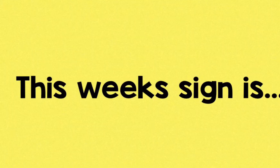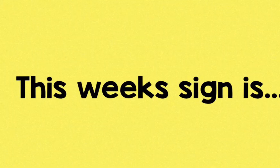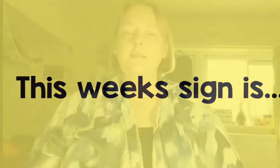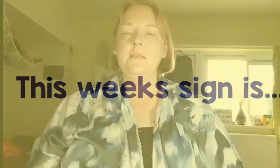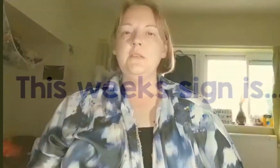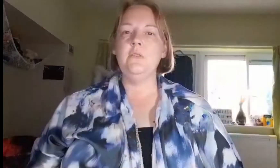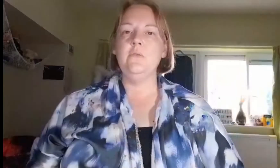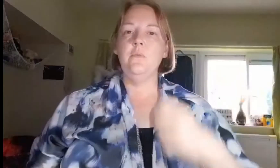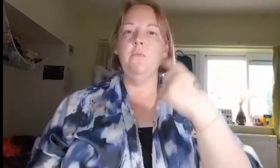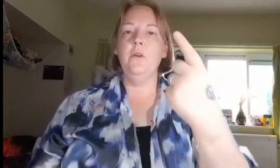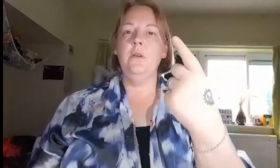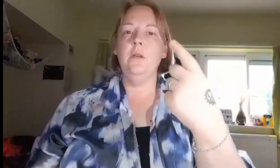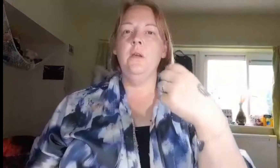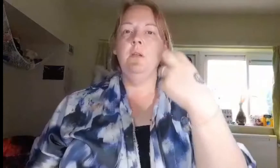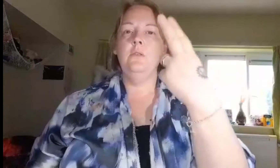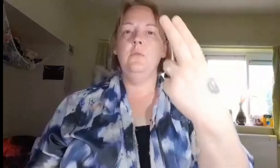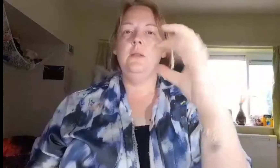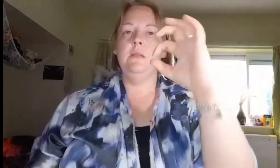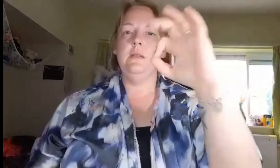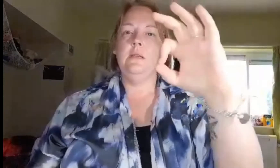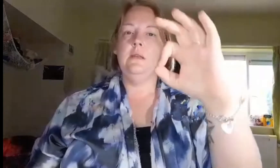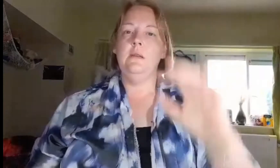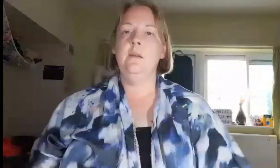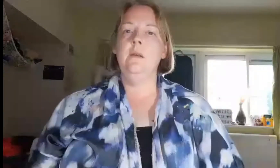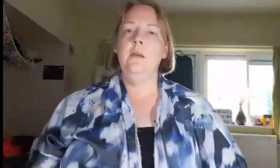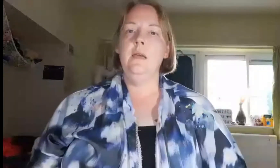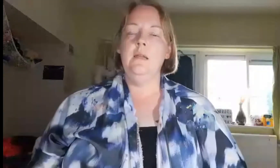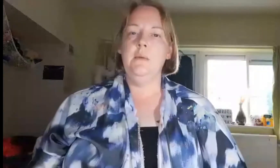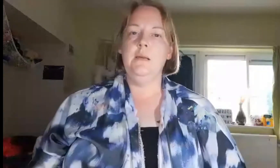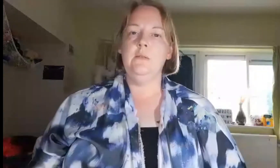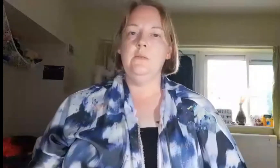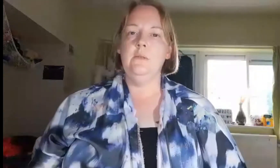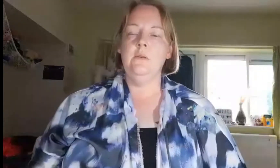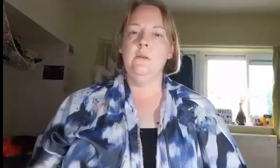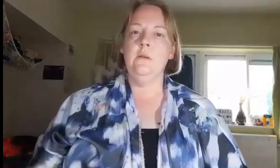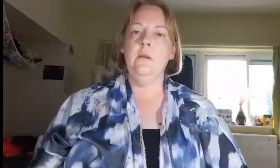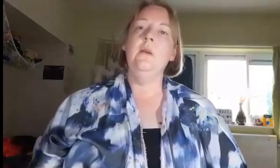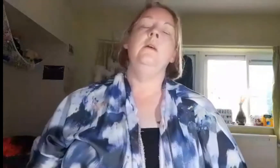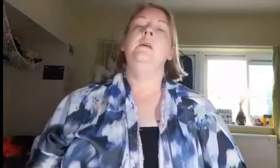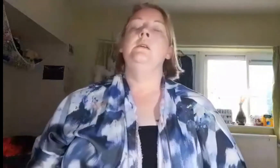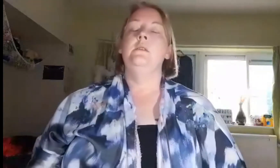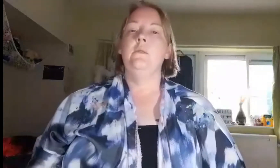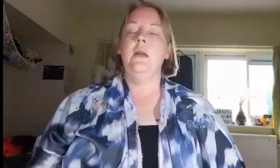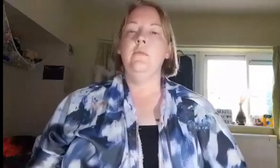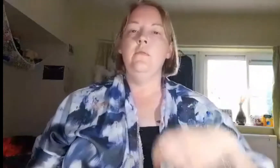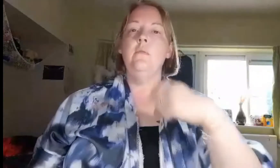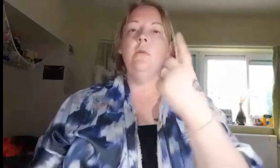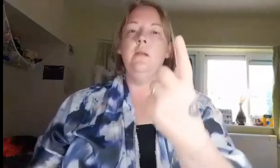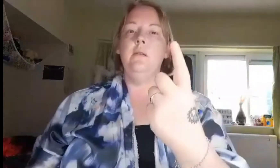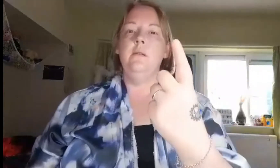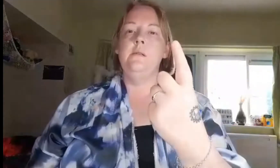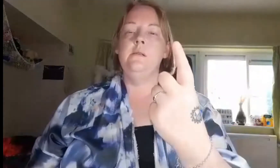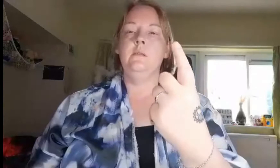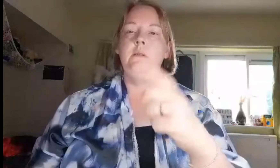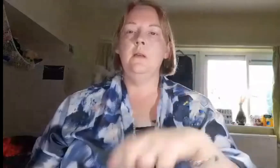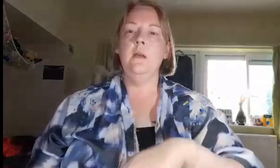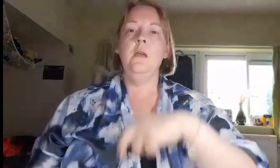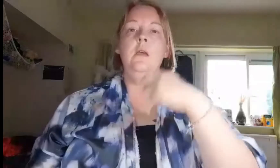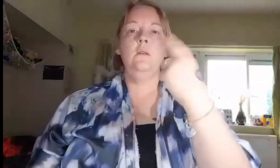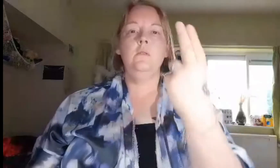I'd like to teach you from 1 to 20 in Makaton. So we have 1,